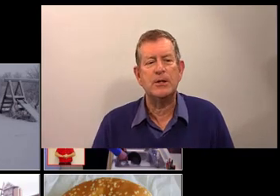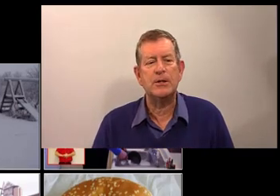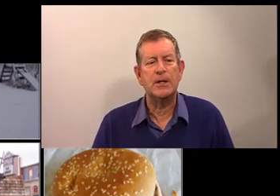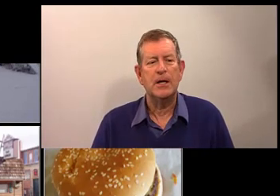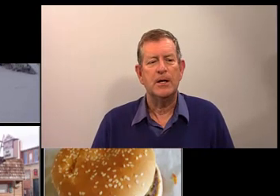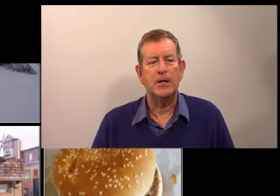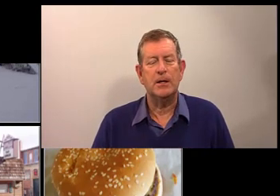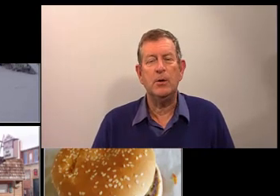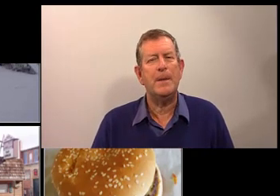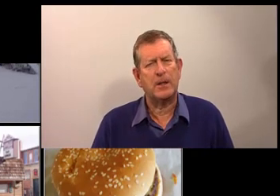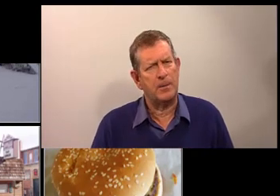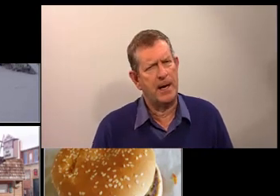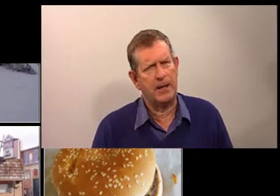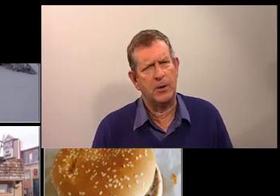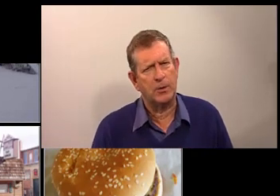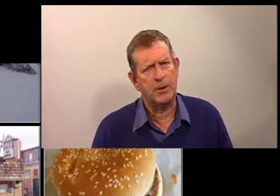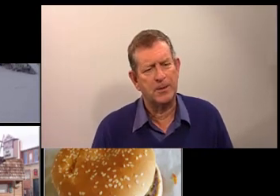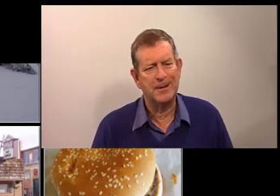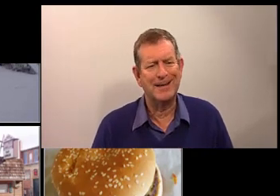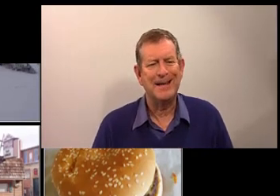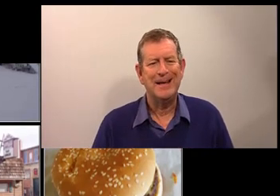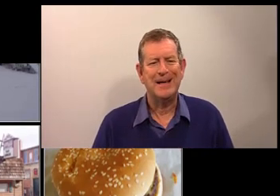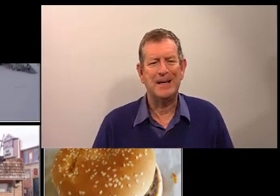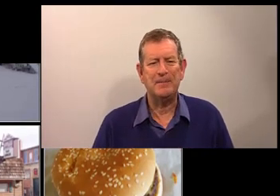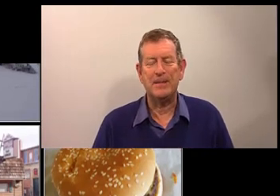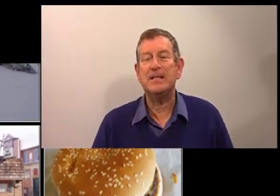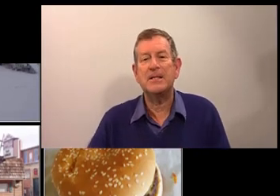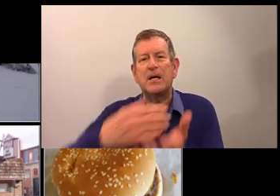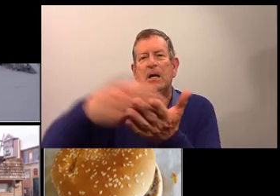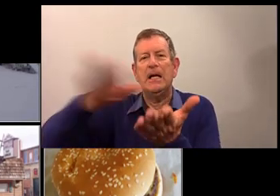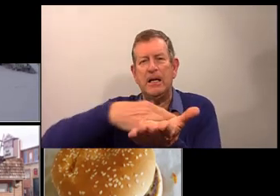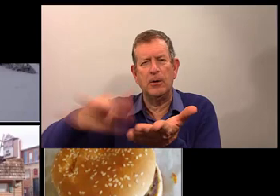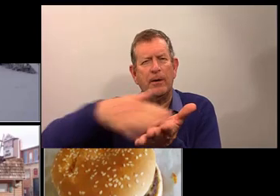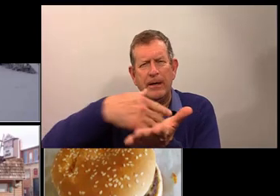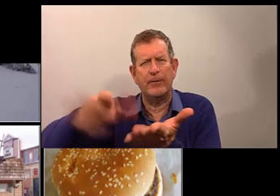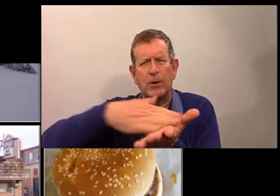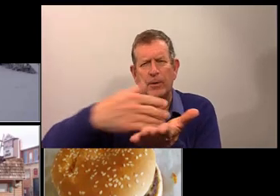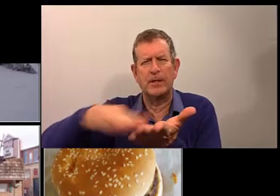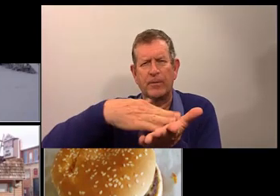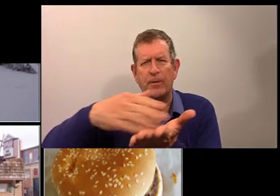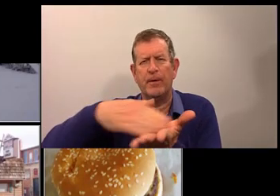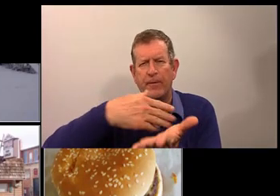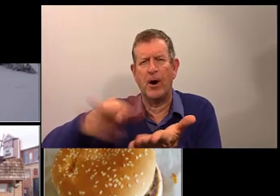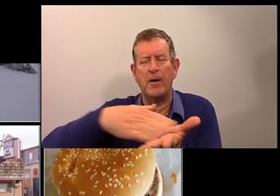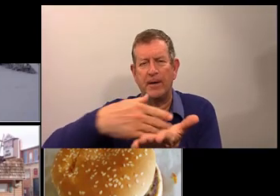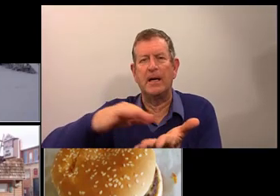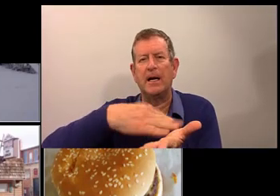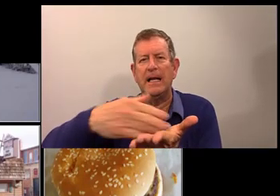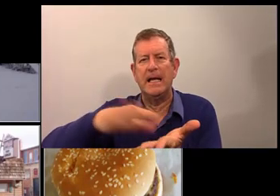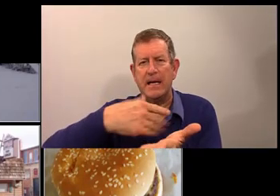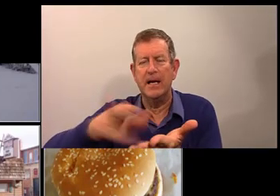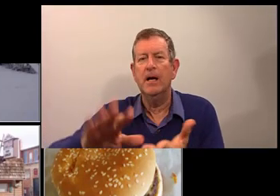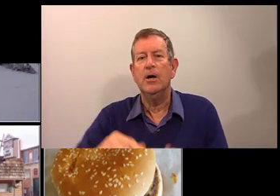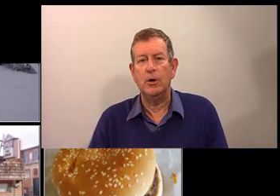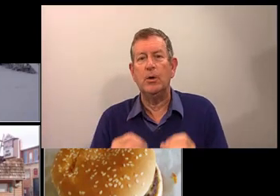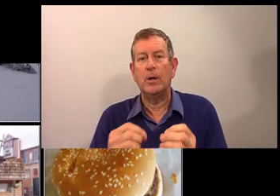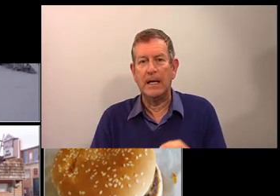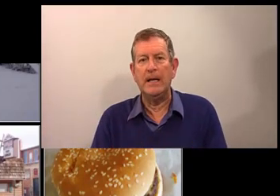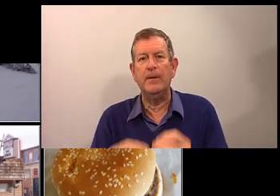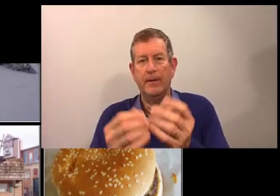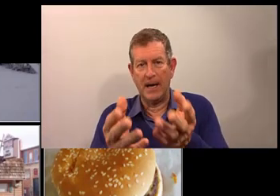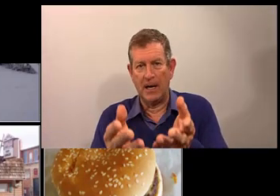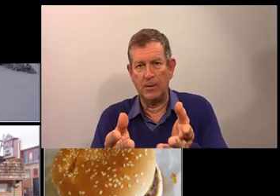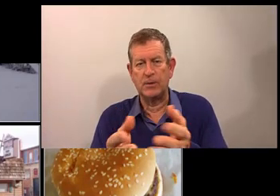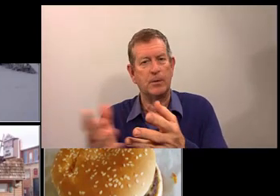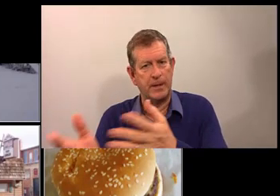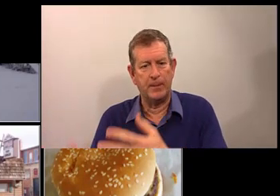the dishes? You make the bed, don't you? This is clean. You haven't heard this verb very often, clean. Do you